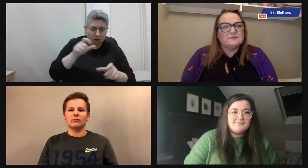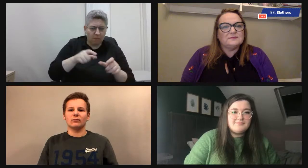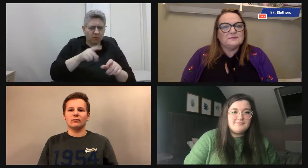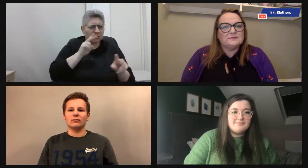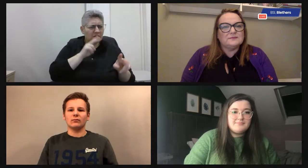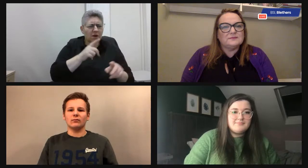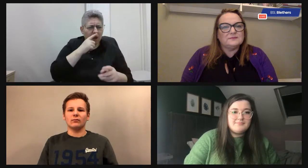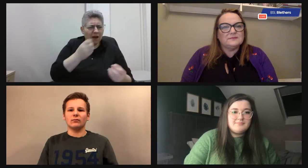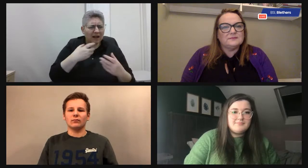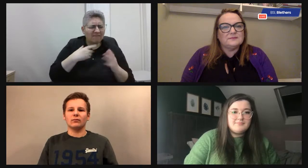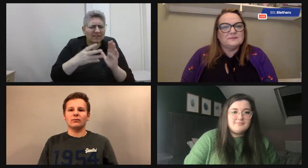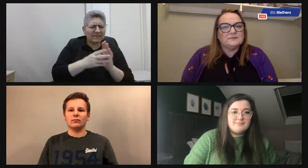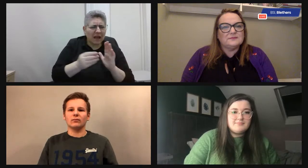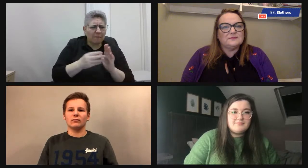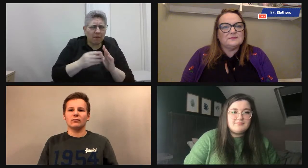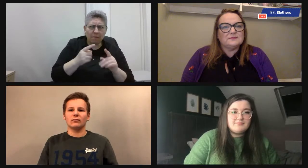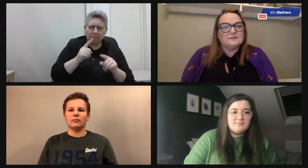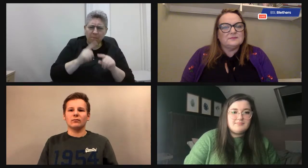feel,